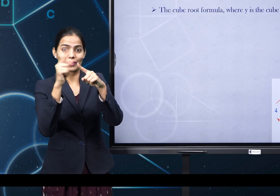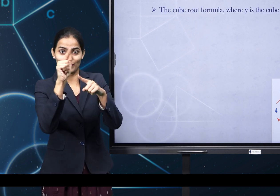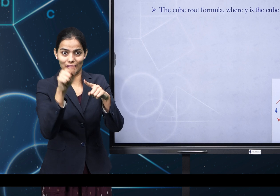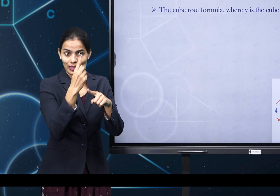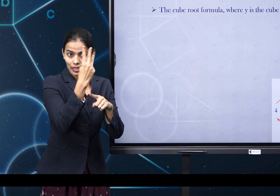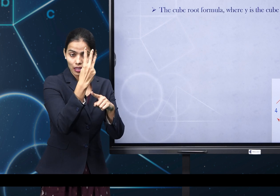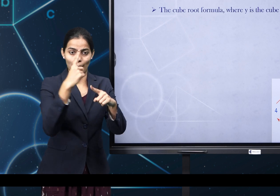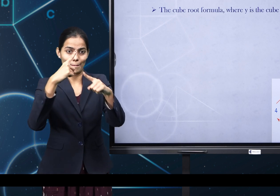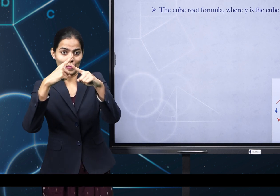y.